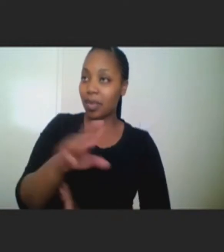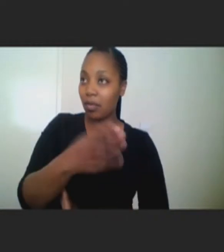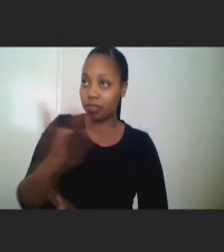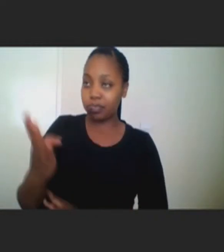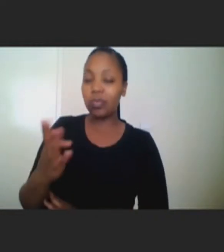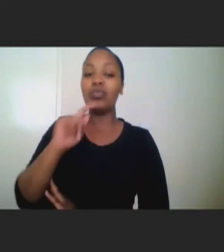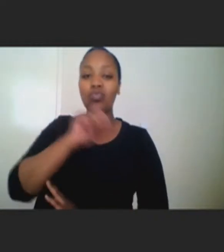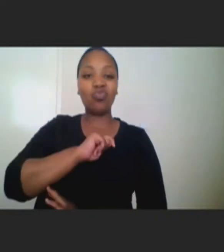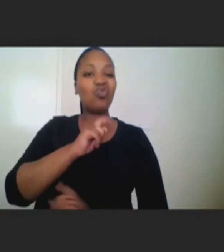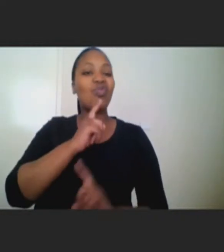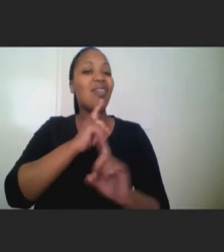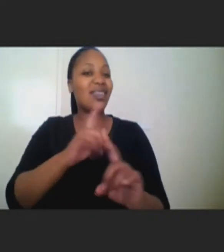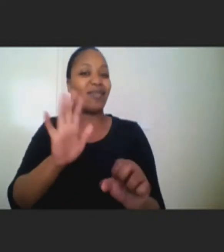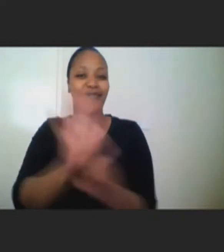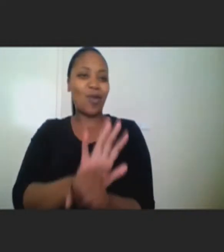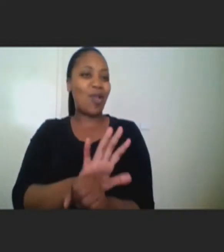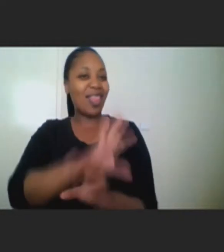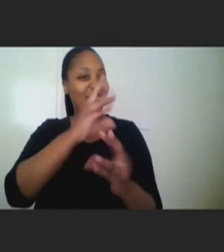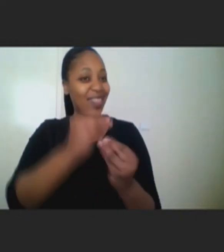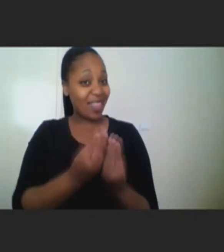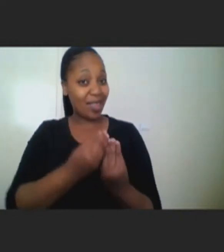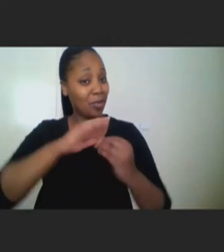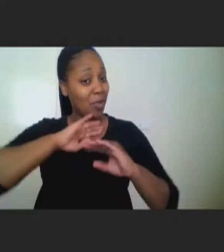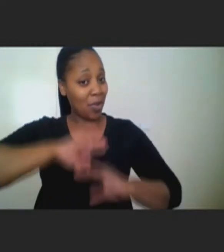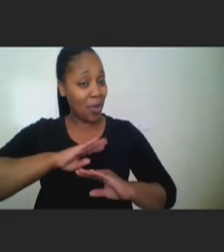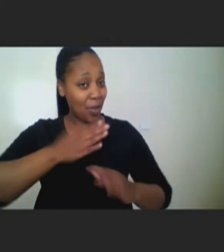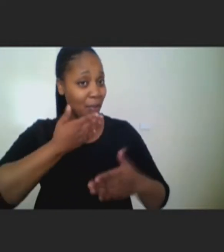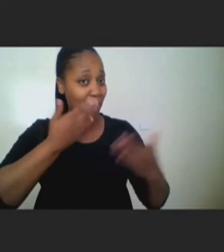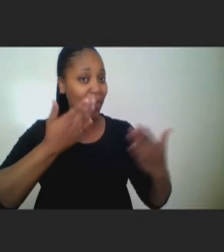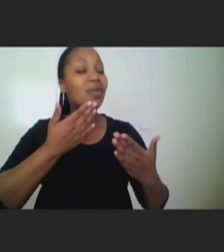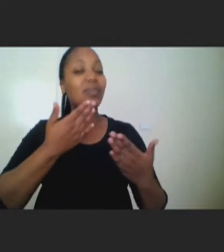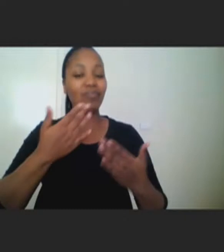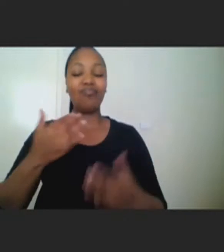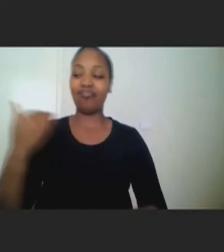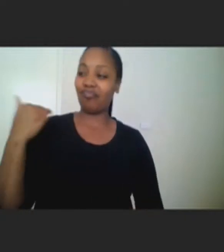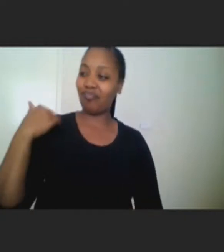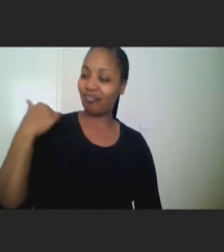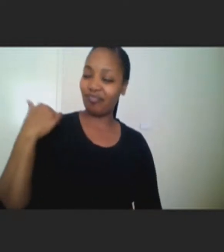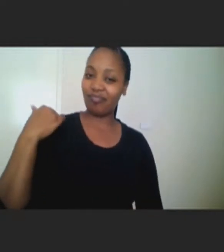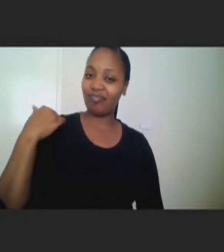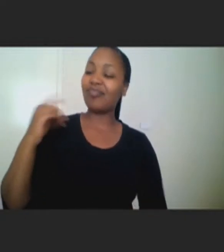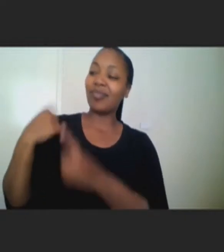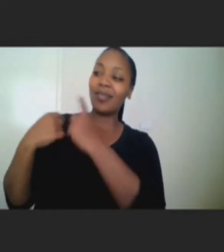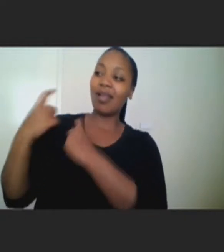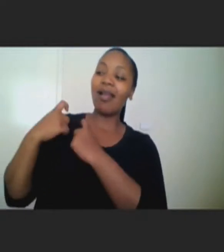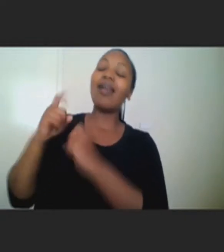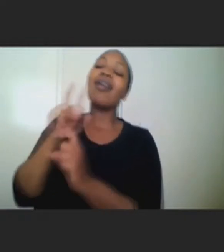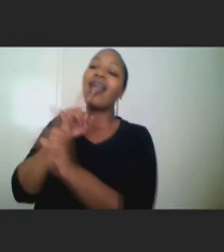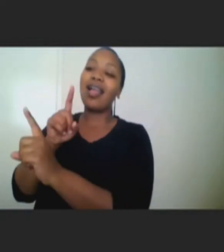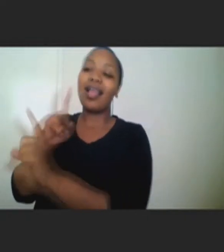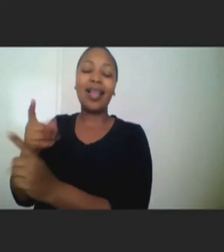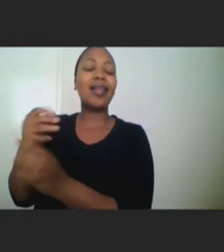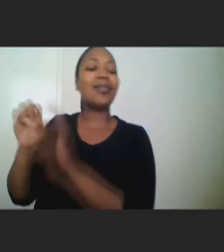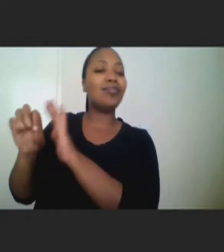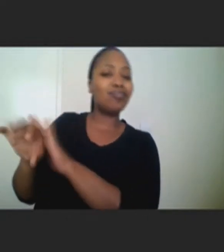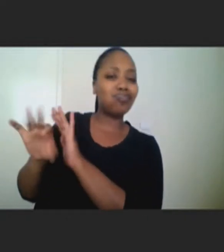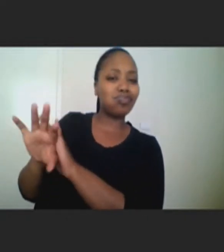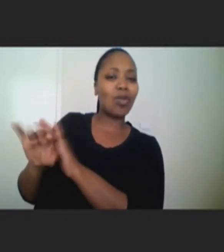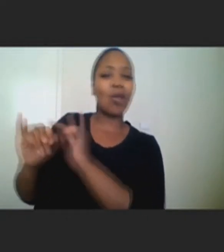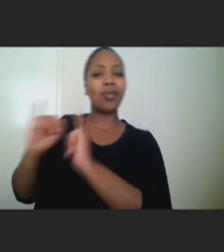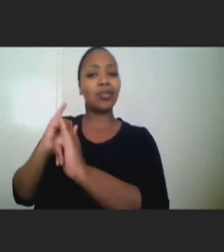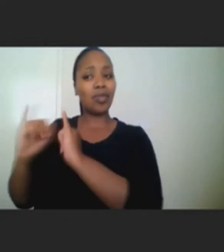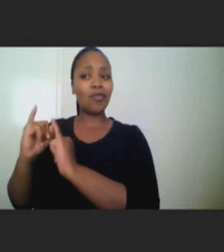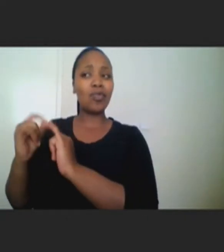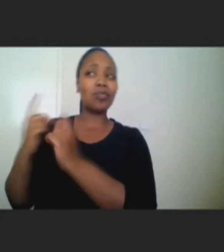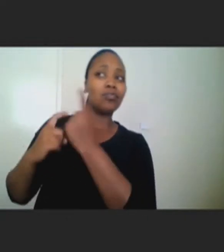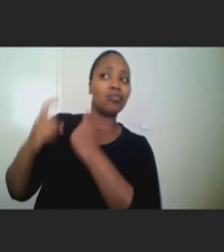always available to respond to this question through media queries, through media interviews. We'll try to deploy as many